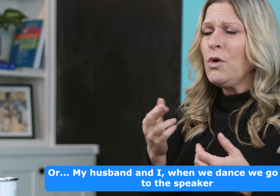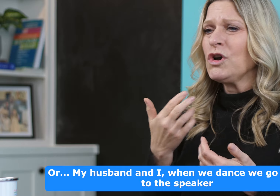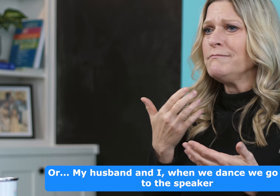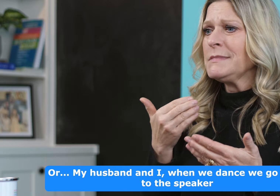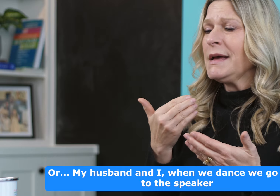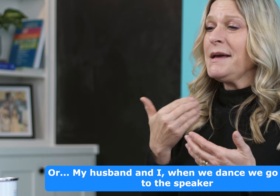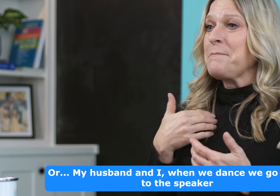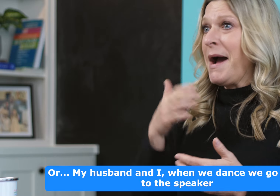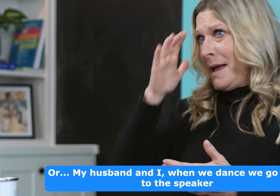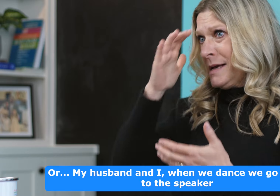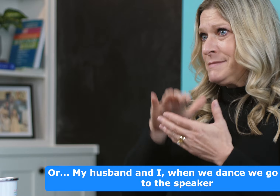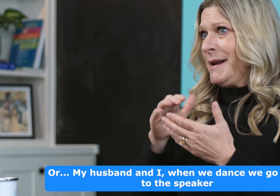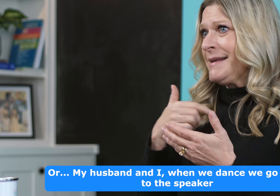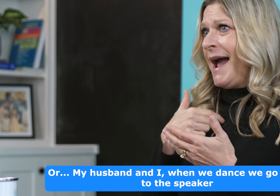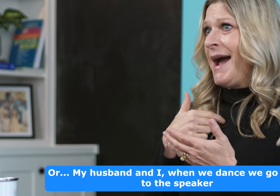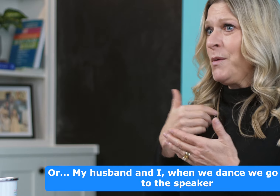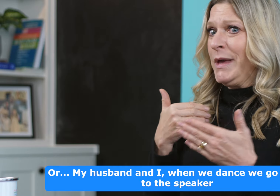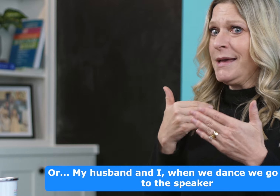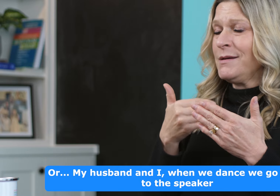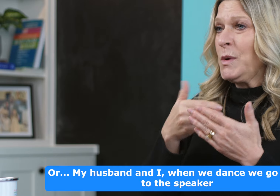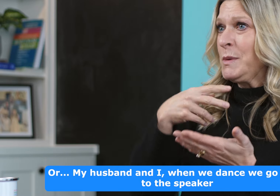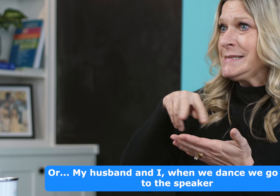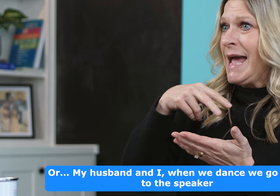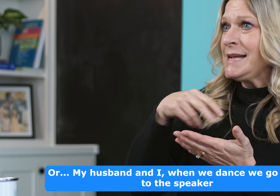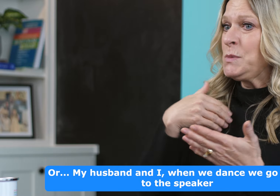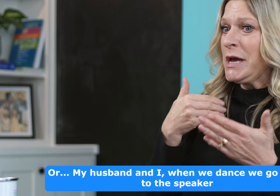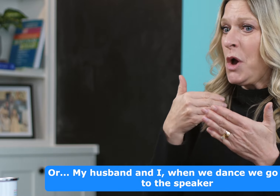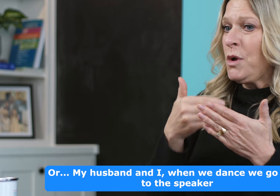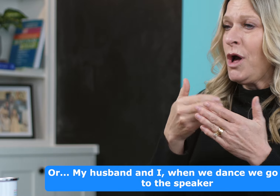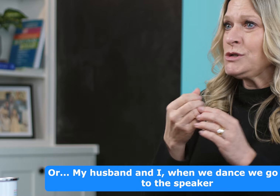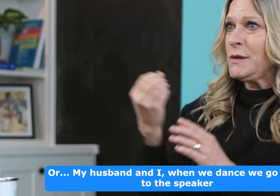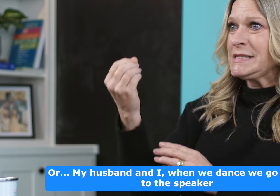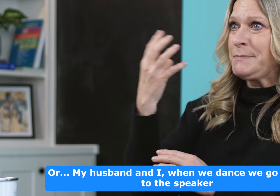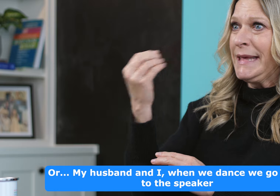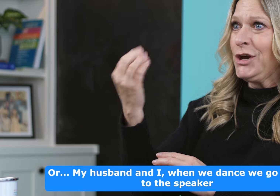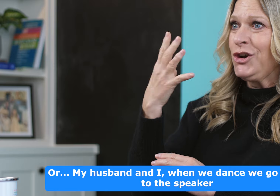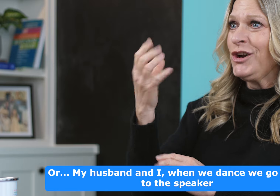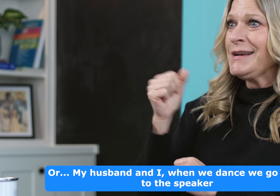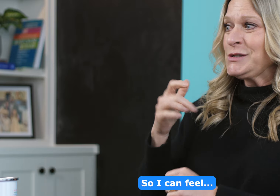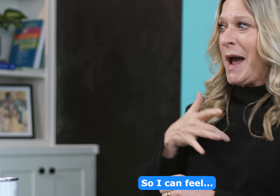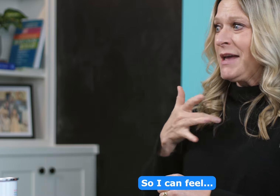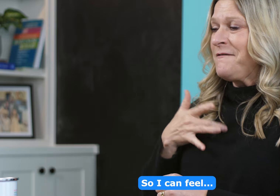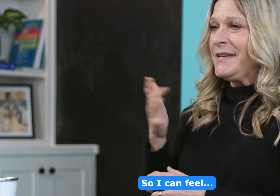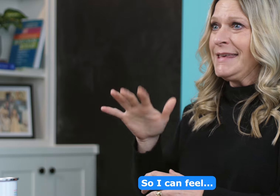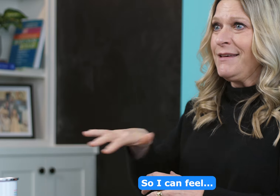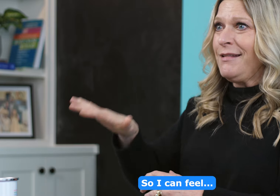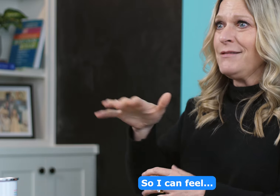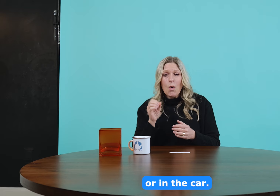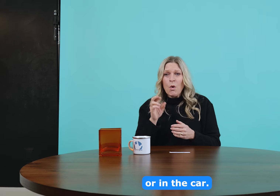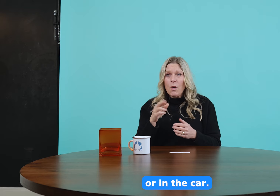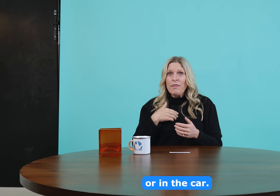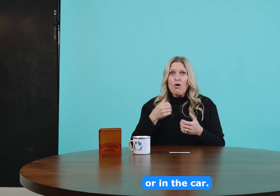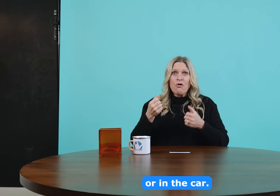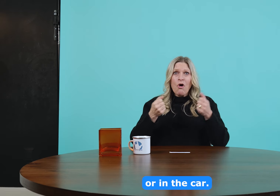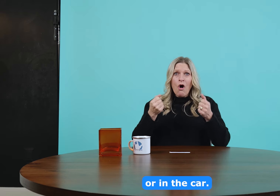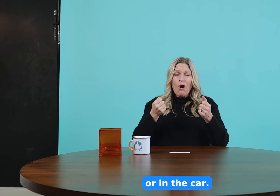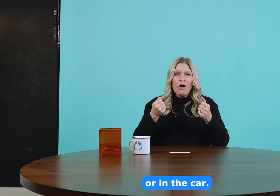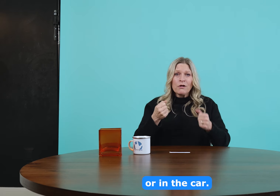Ooh, my husband and I, we dance, we go close to the speaker so I can feel. Ooh, the cold.